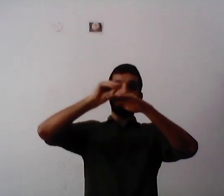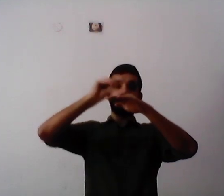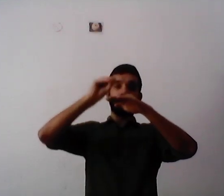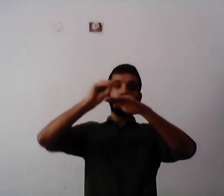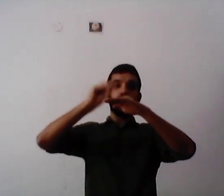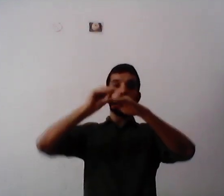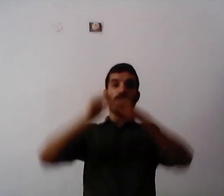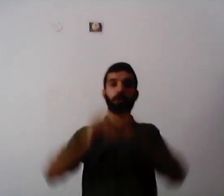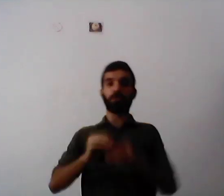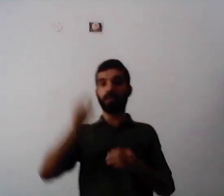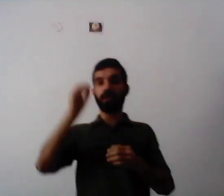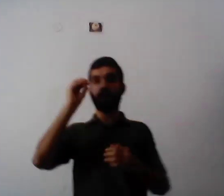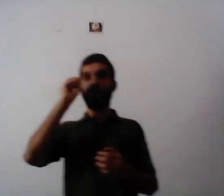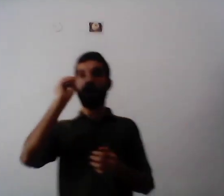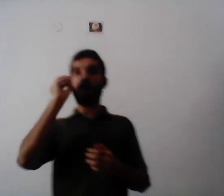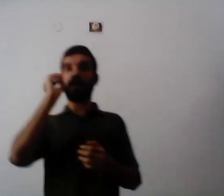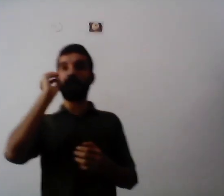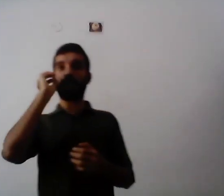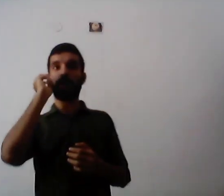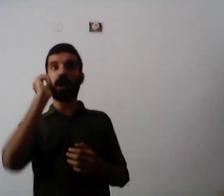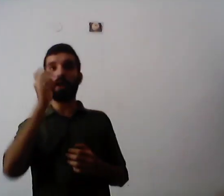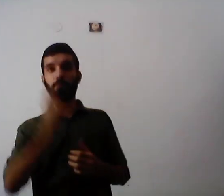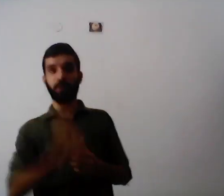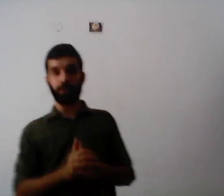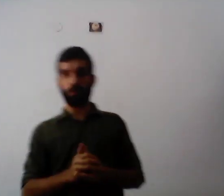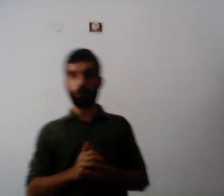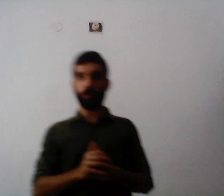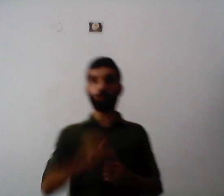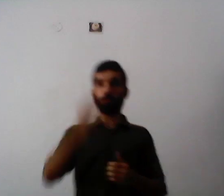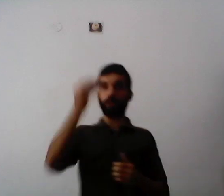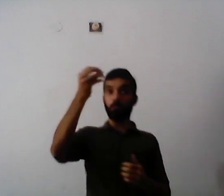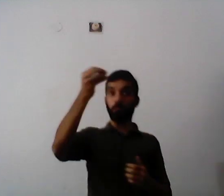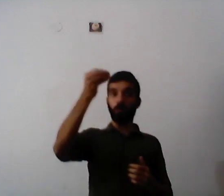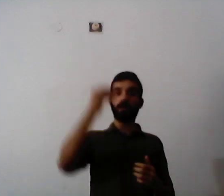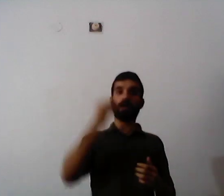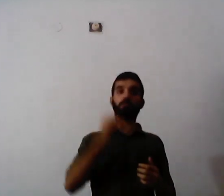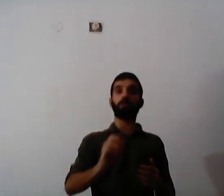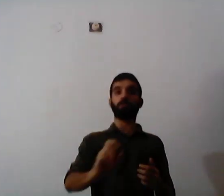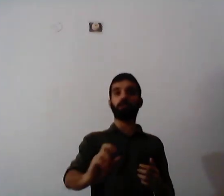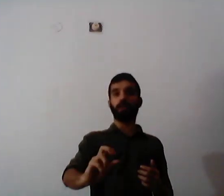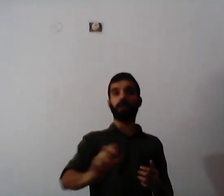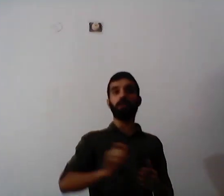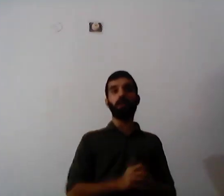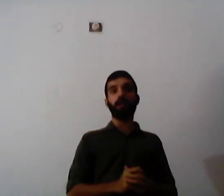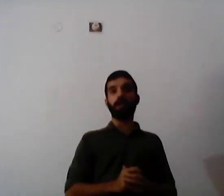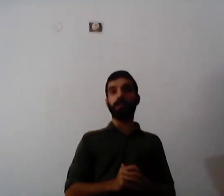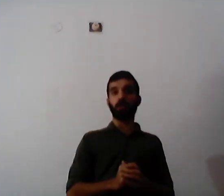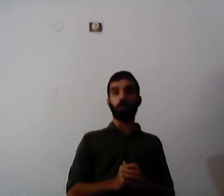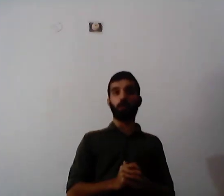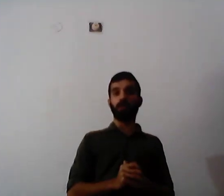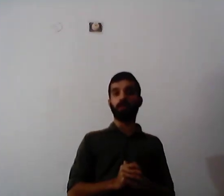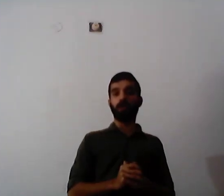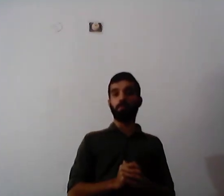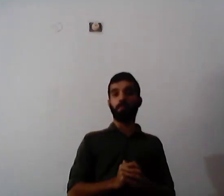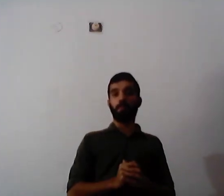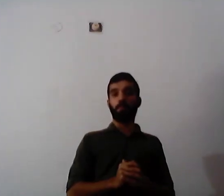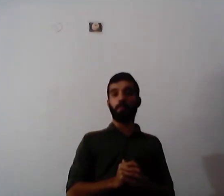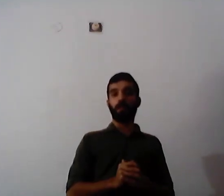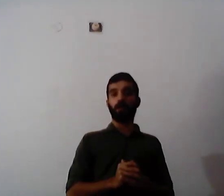This carbon dioxide is taken at high pressure, okay, so that more carbon dioxide can get dissolved in the